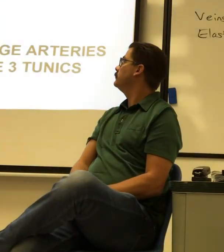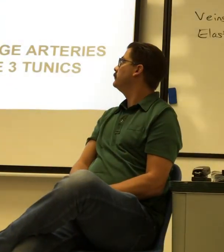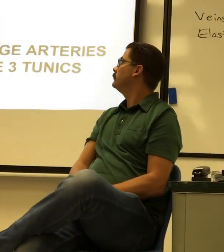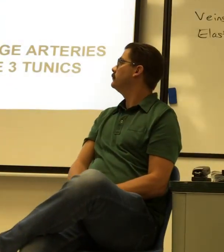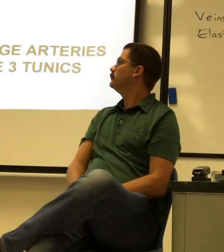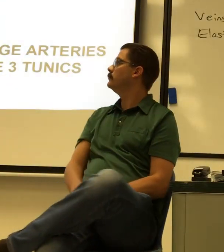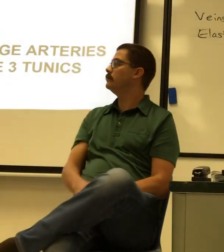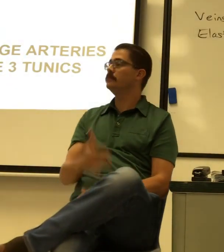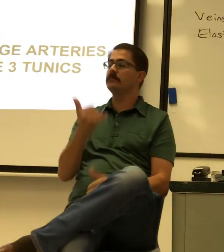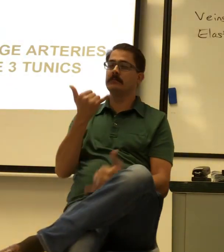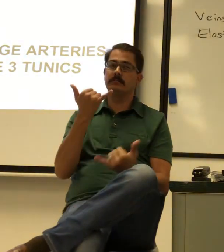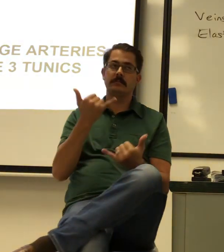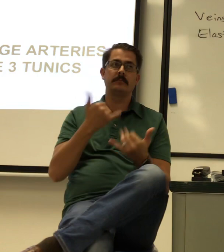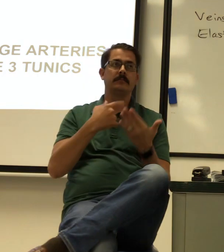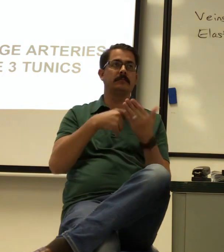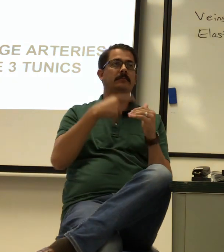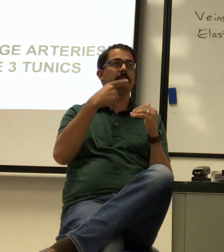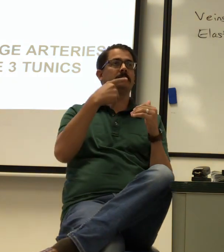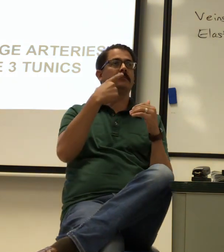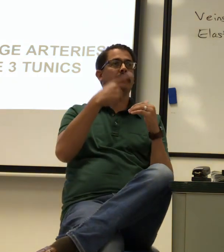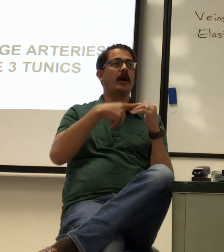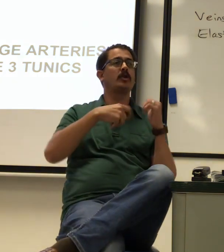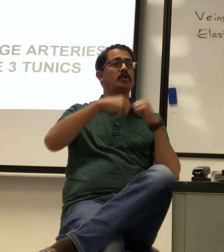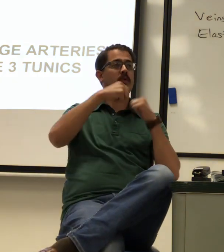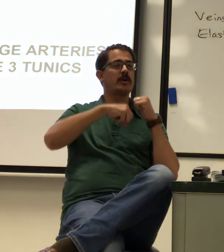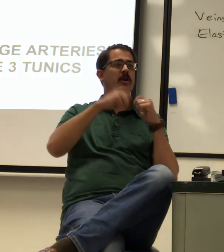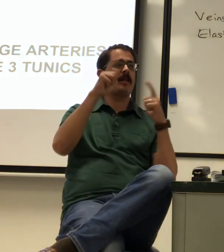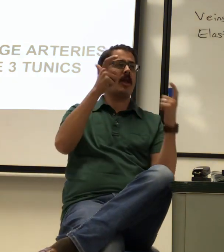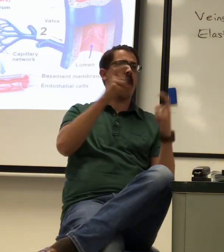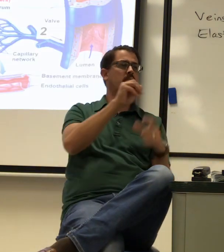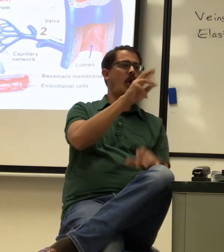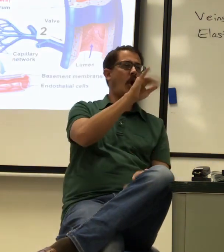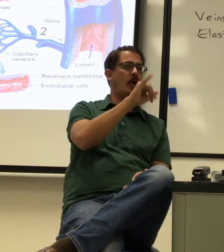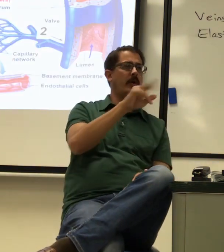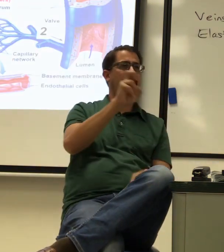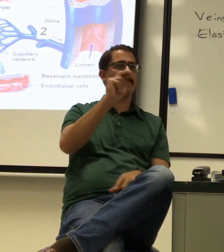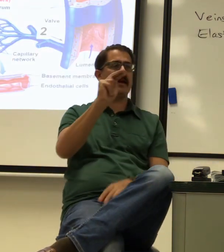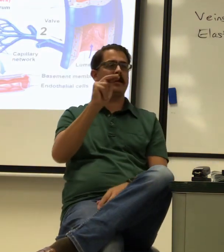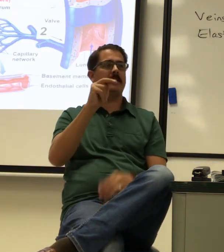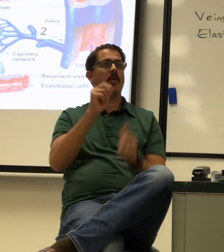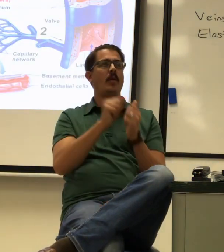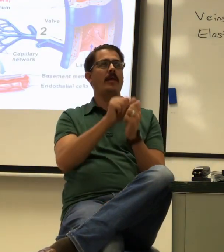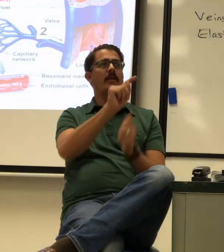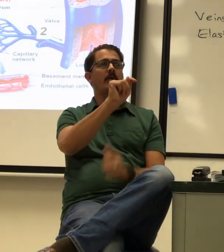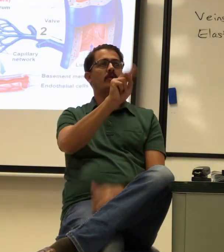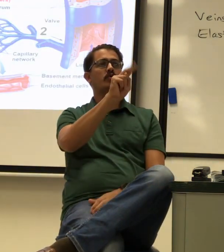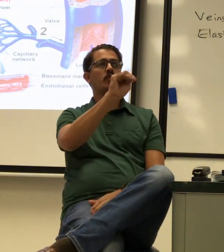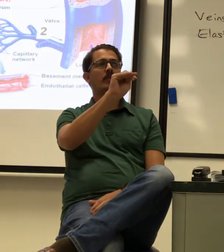structure of the largest arteries and veins, the ones that have all three tunics.